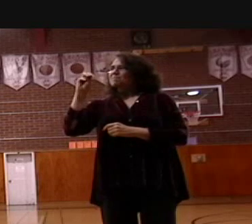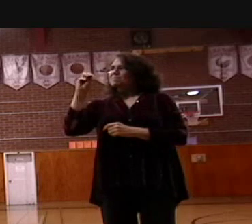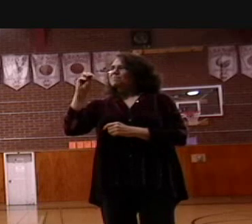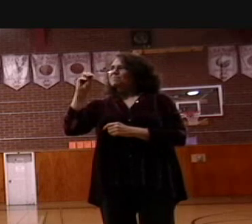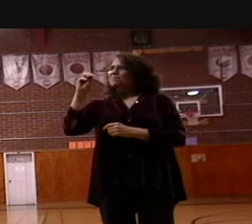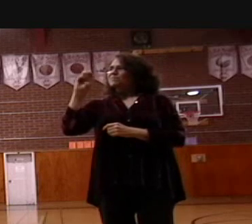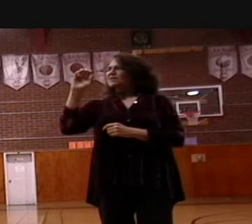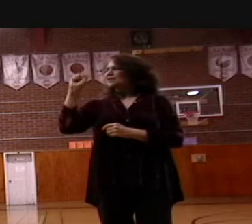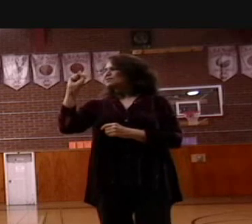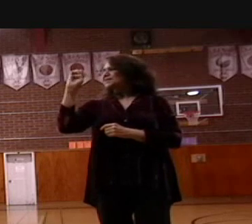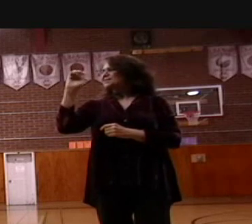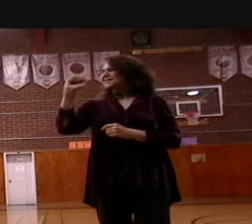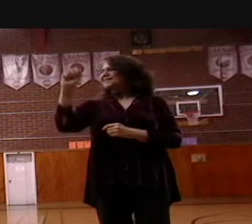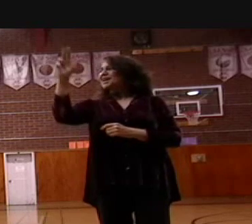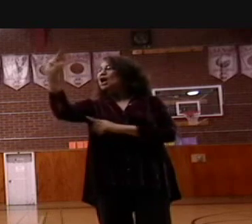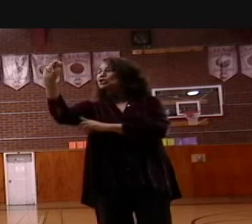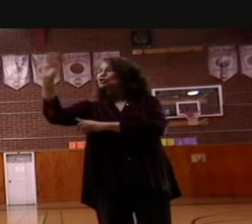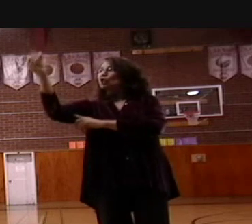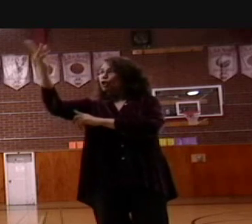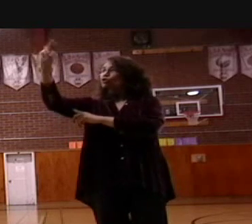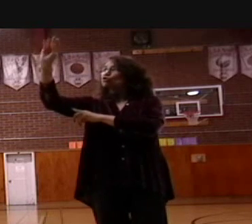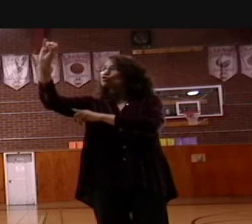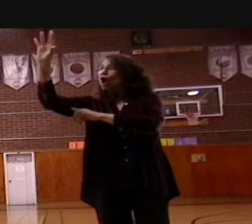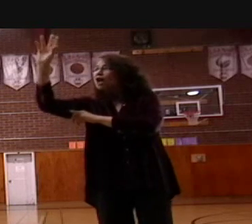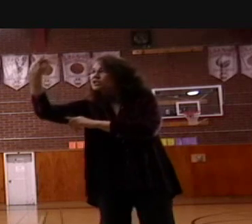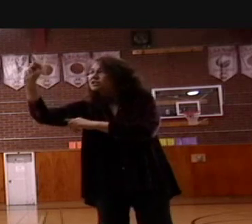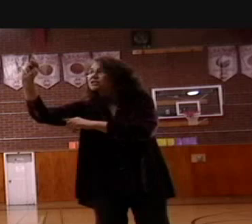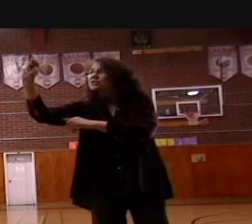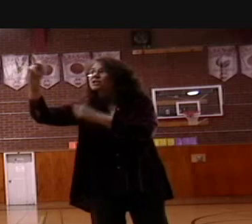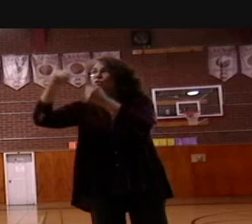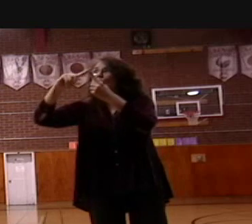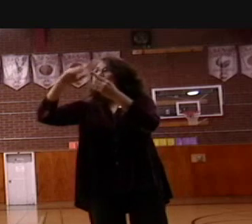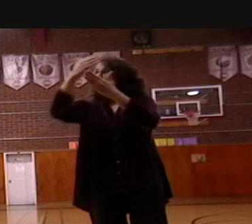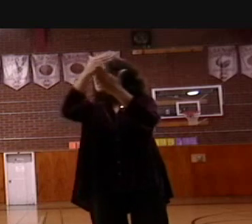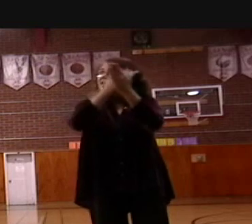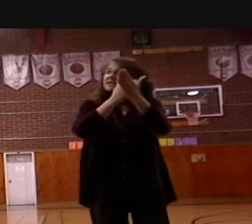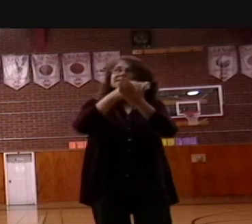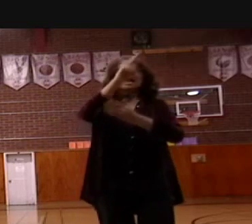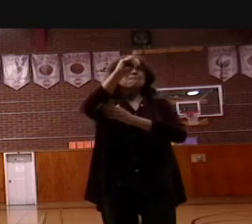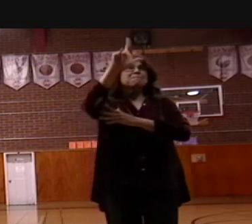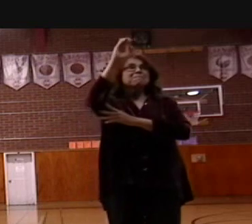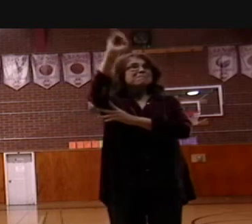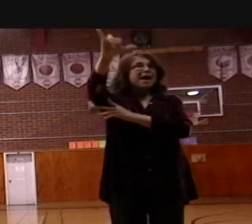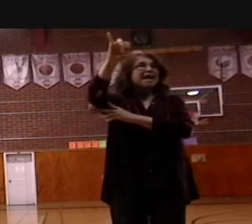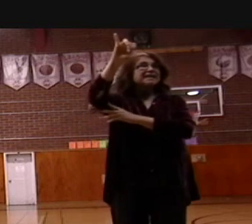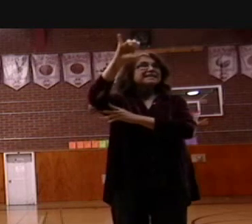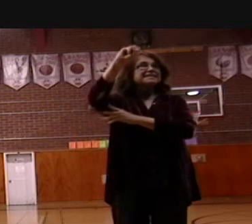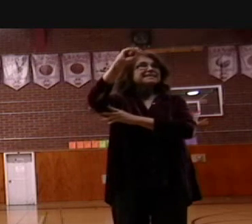medalist Sean Johnson, and